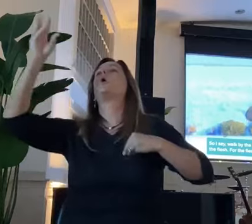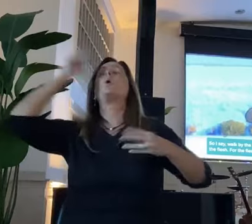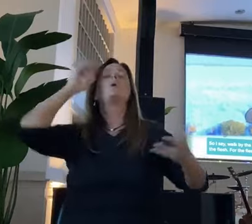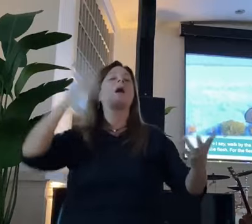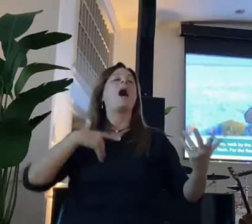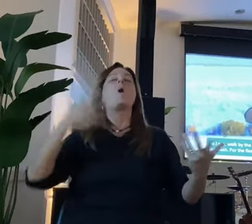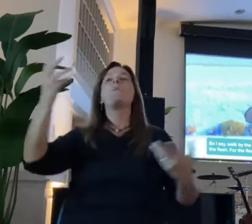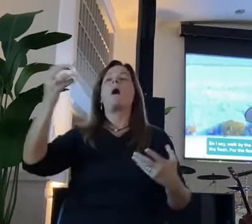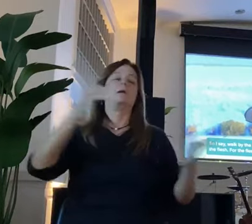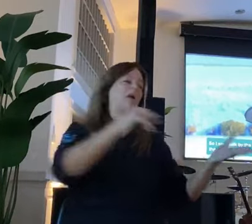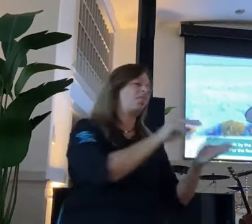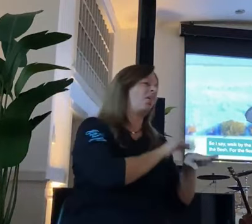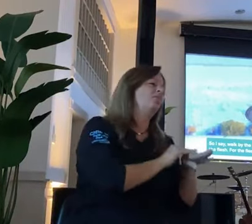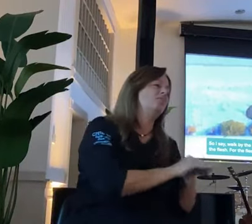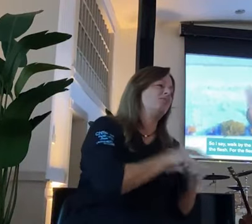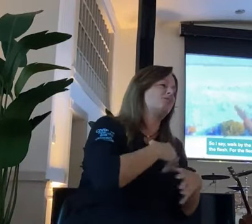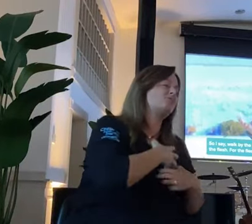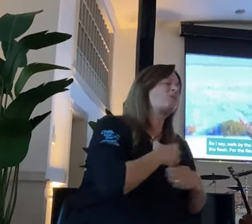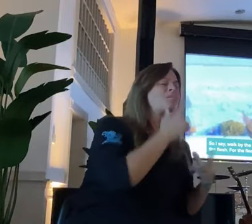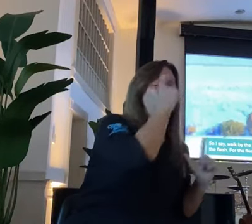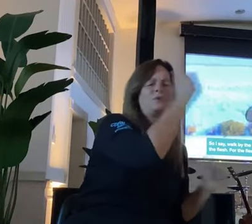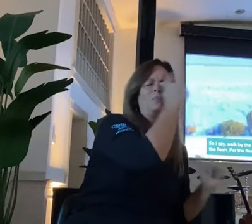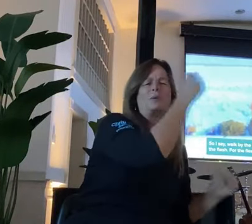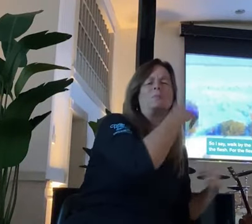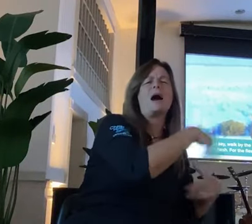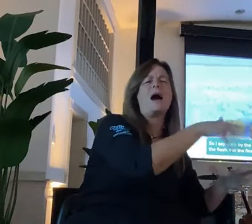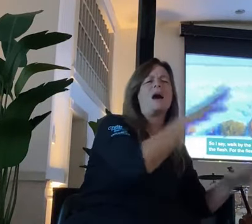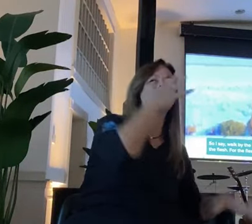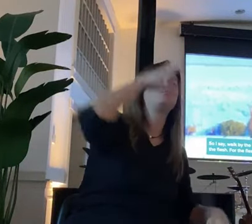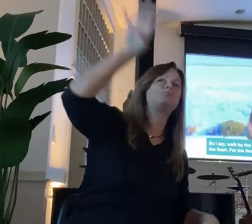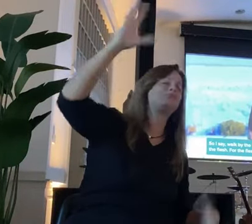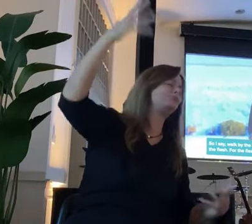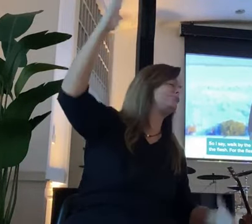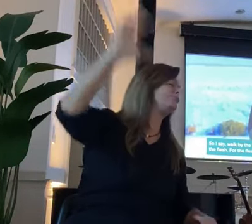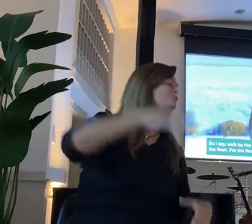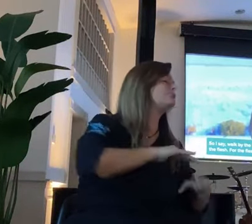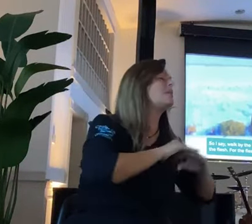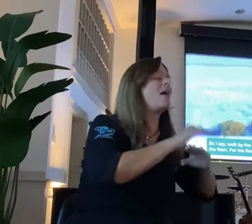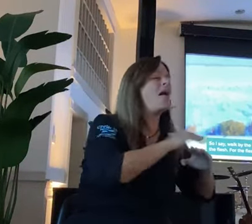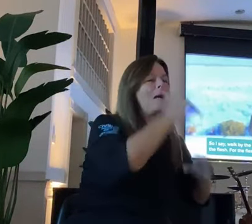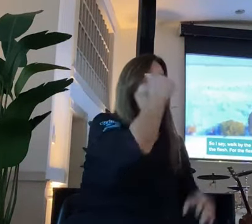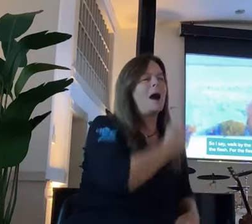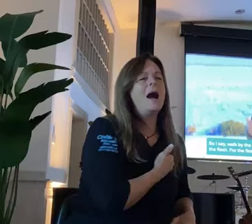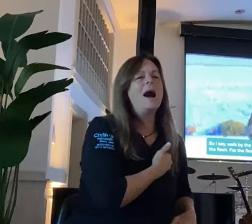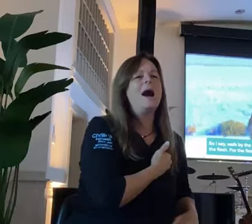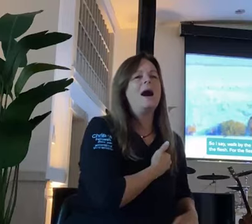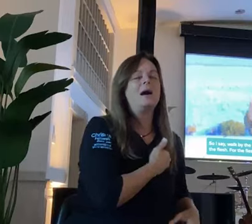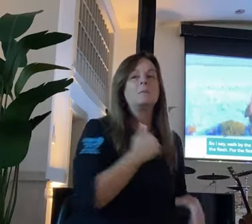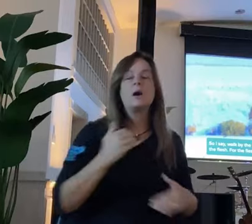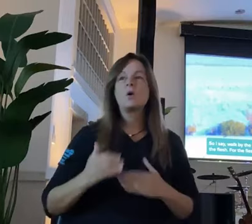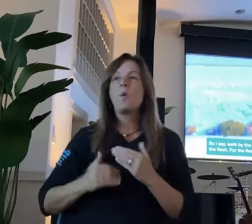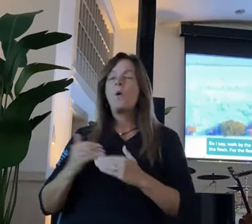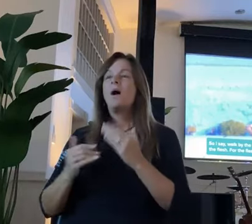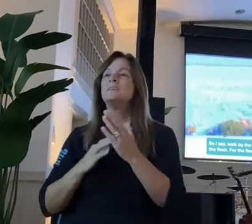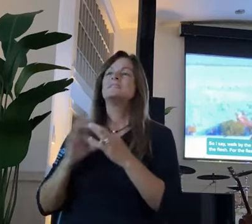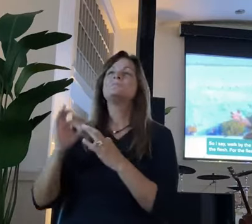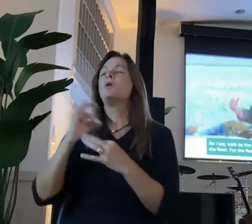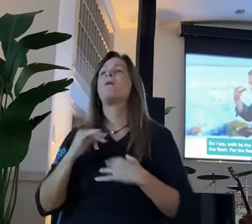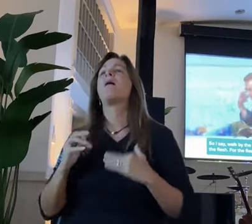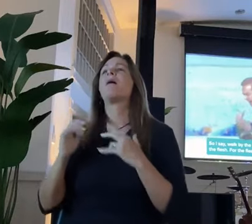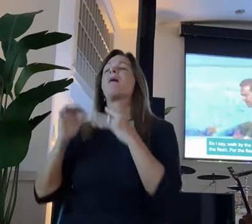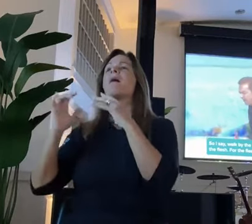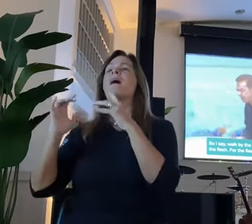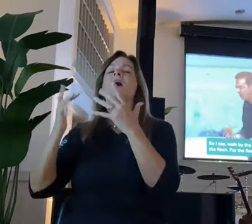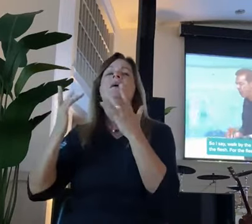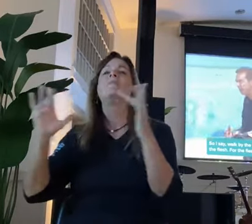Because that's in opposition to the desires of the Spirit. So I'm going to walk in the Spirit. And when you walk in the Spirit, and you live in the